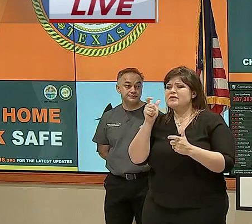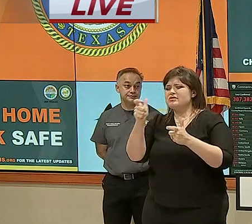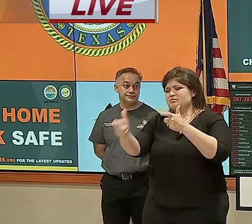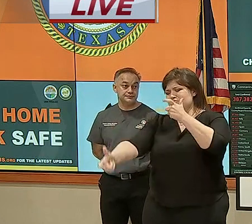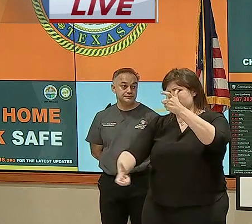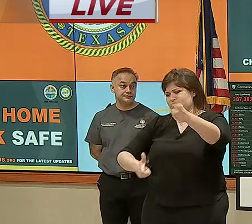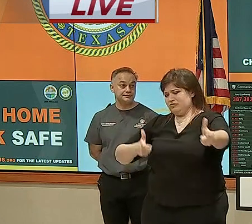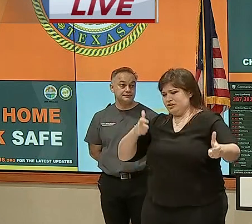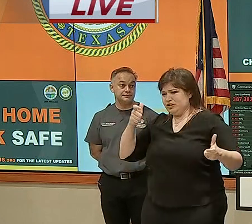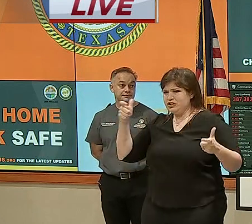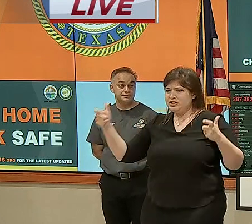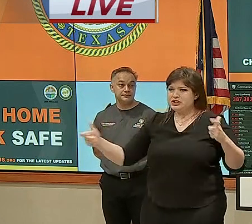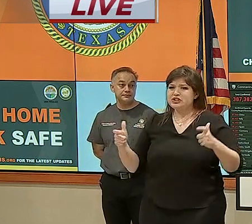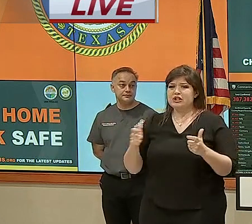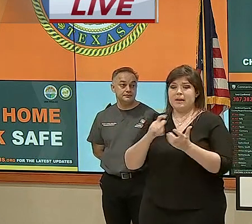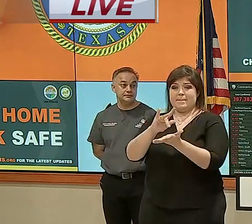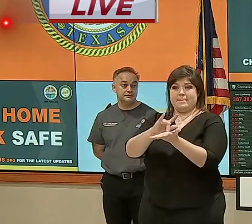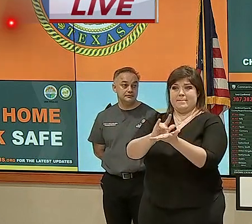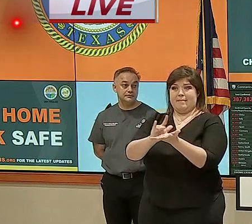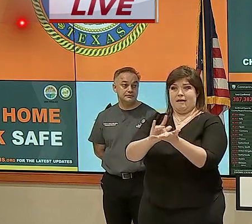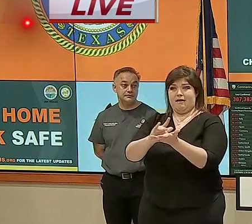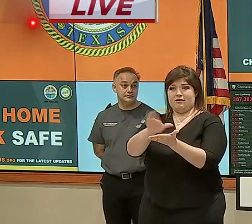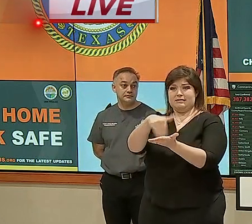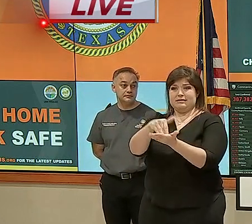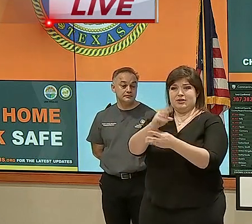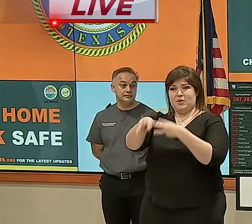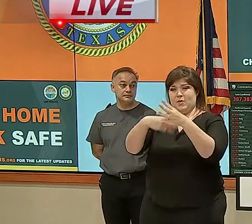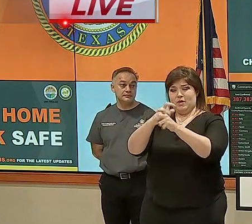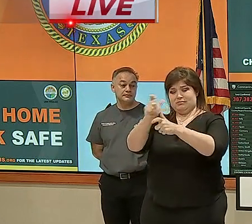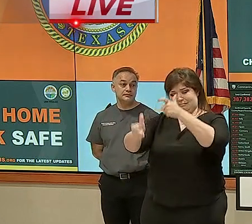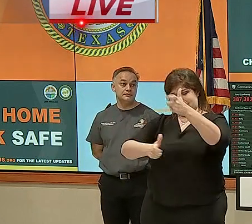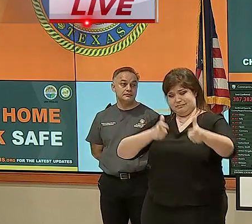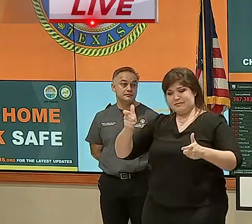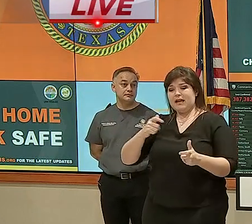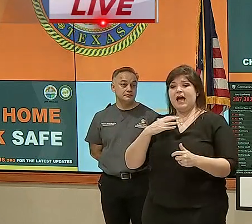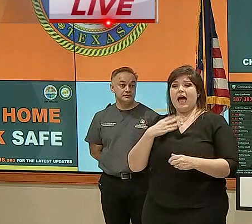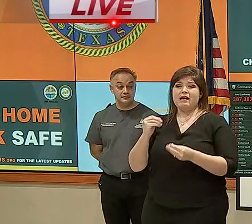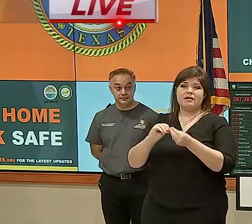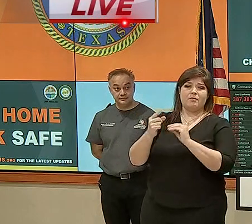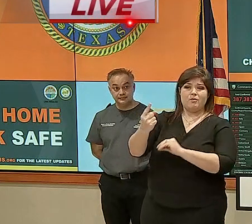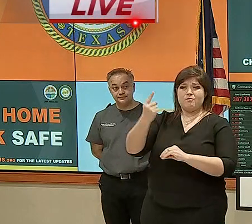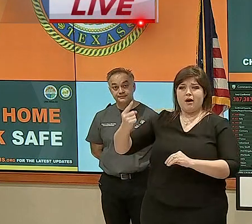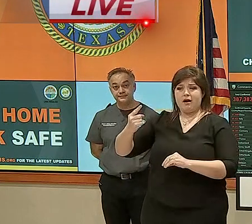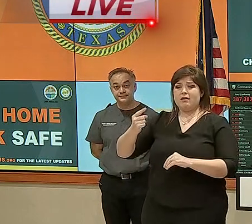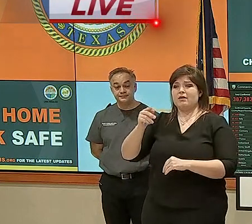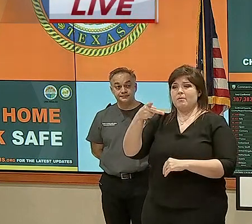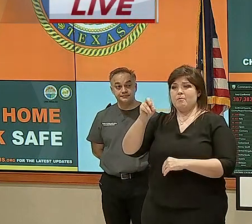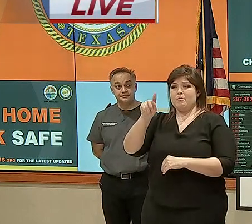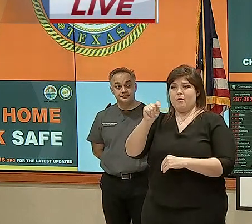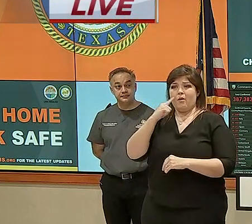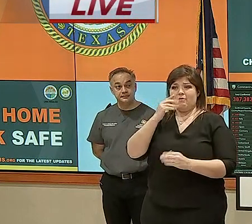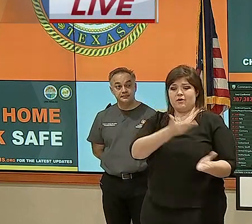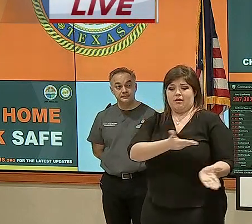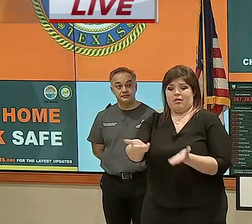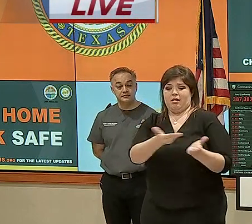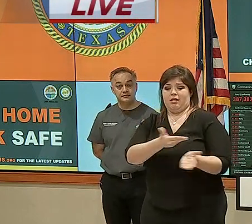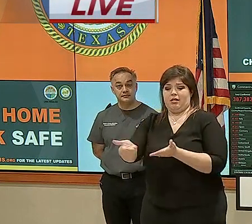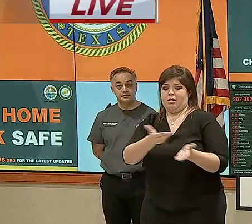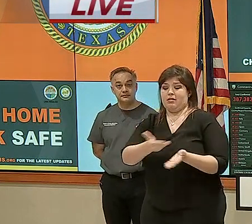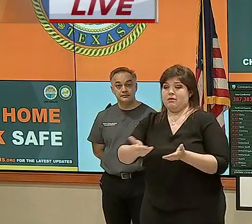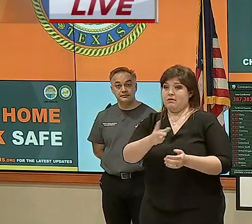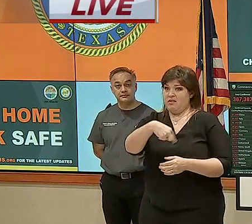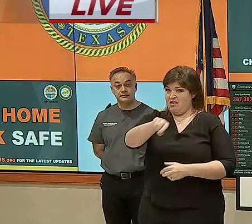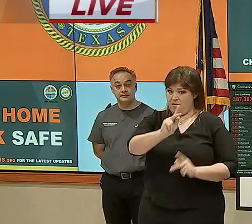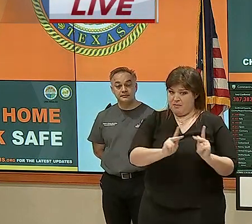world and the number one port in terms of foreign tonnage, and we are proud of that. Those critical workers and